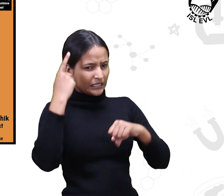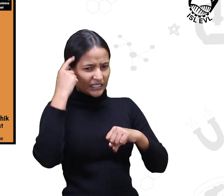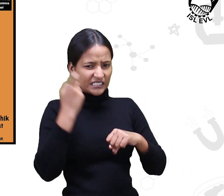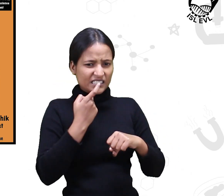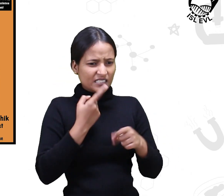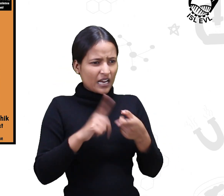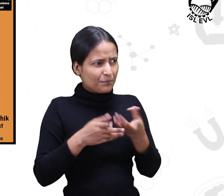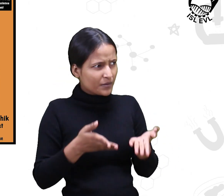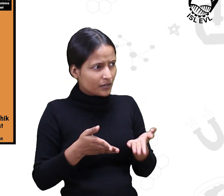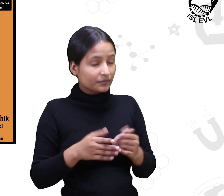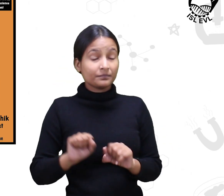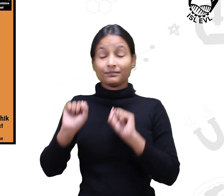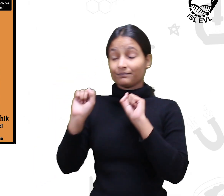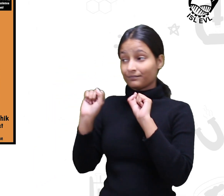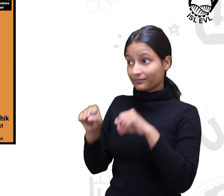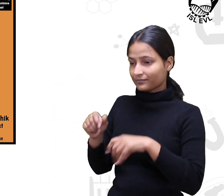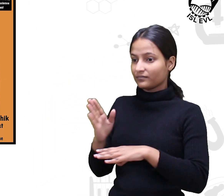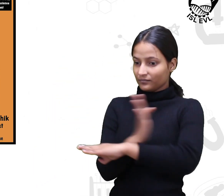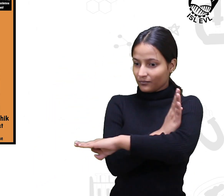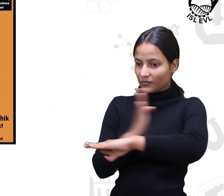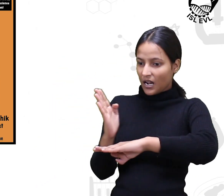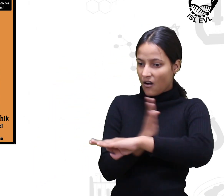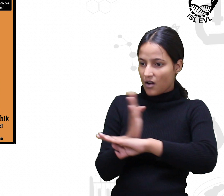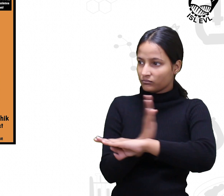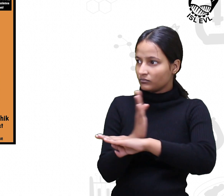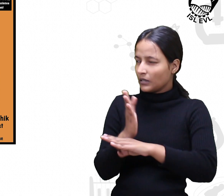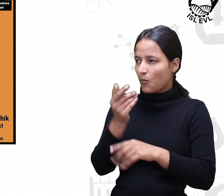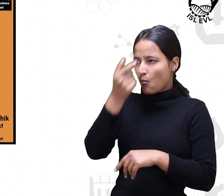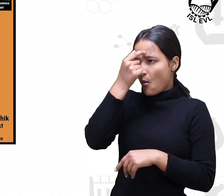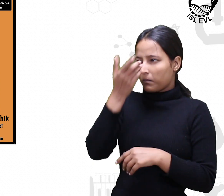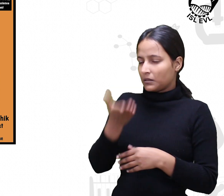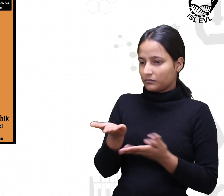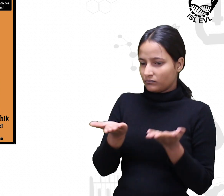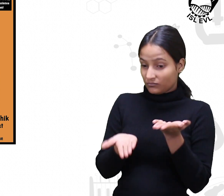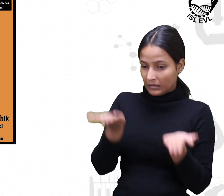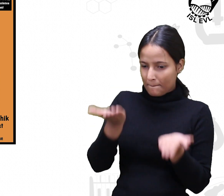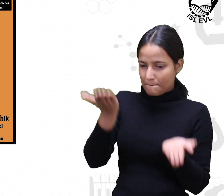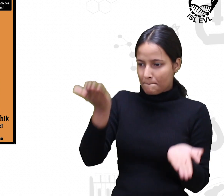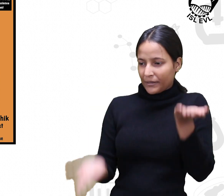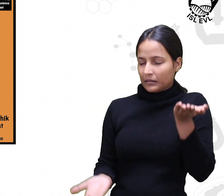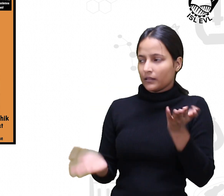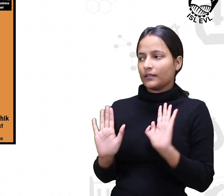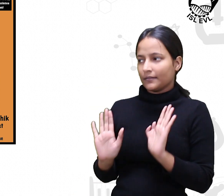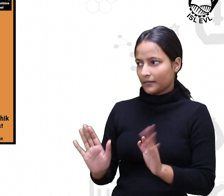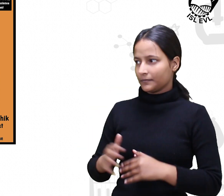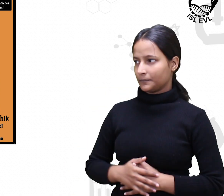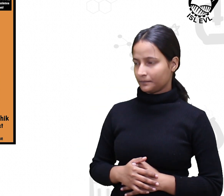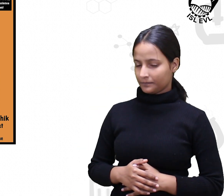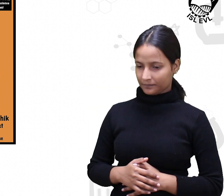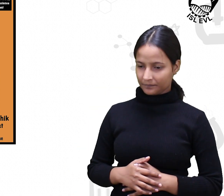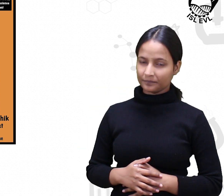acids, and that changes the environment. That means the microbes that usually live in the